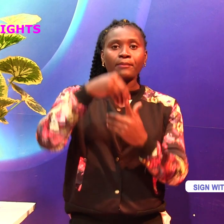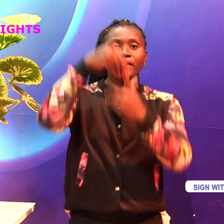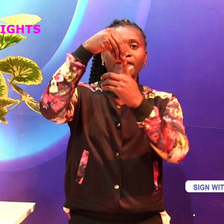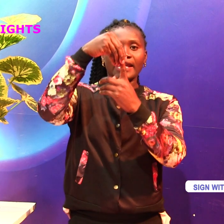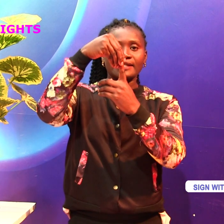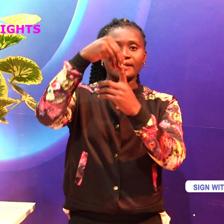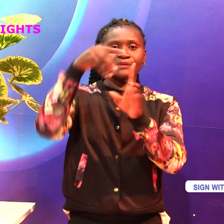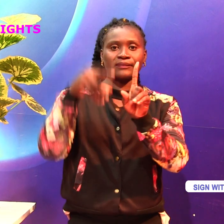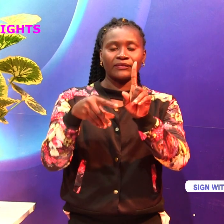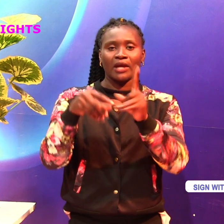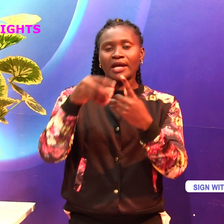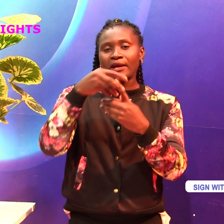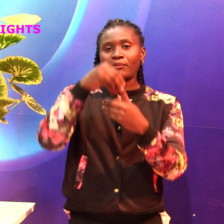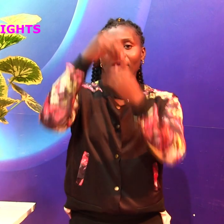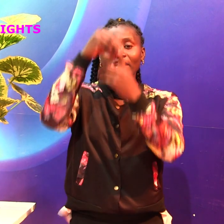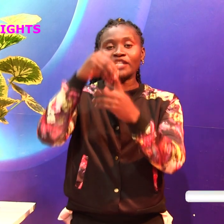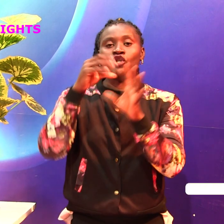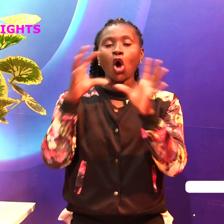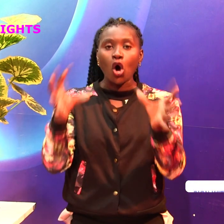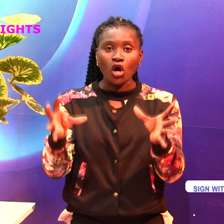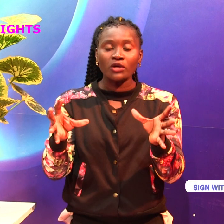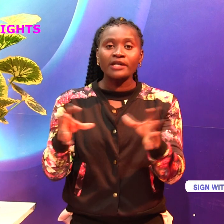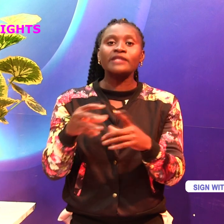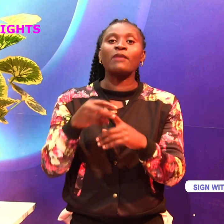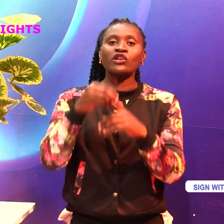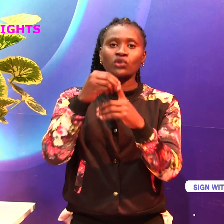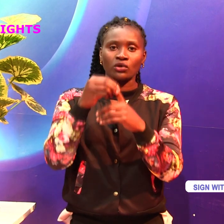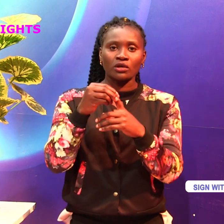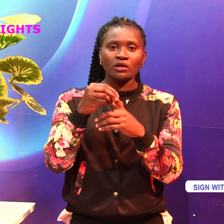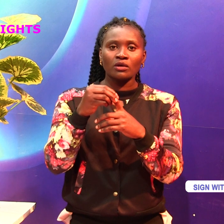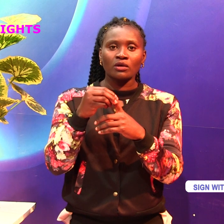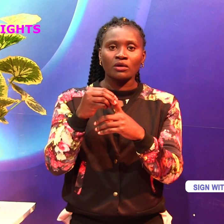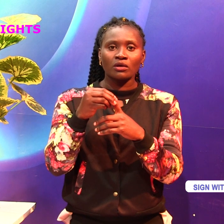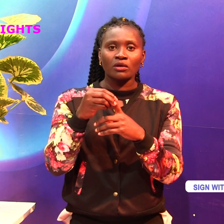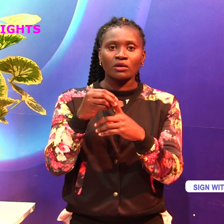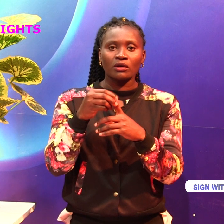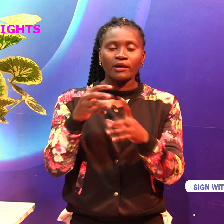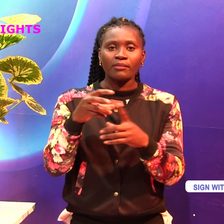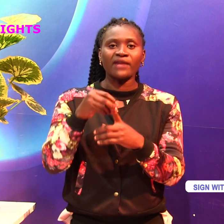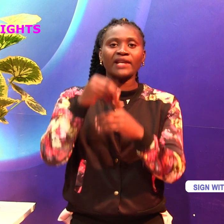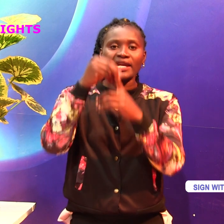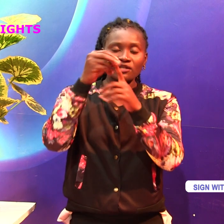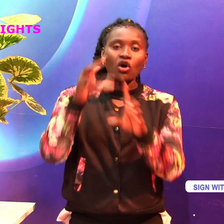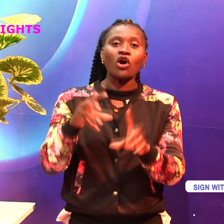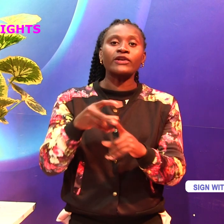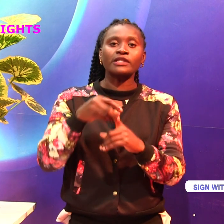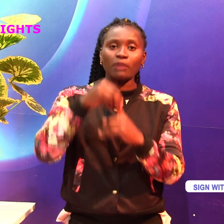privilege. Privilege or special. privilege or